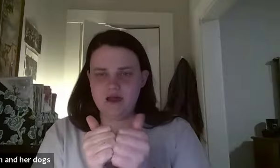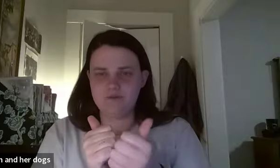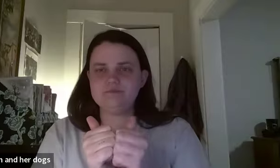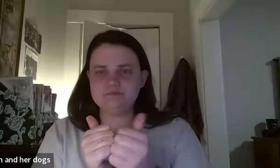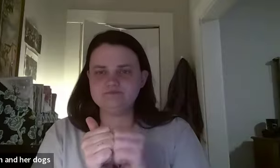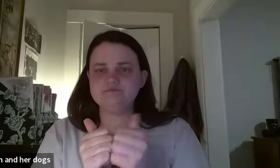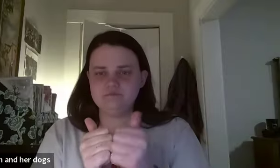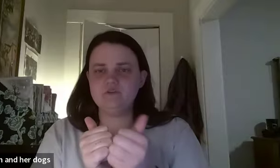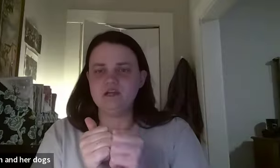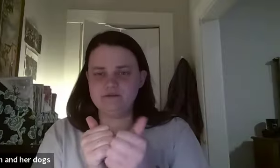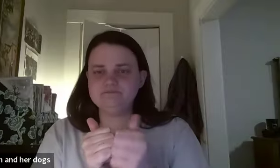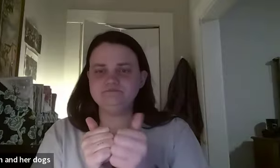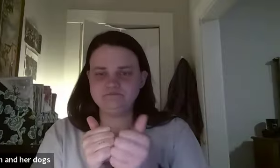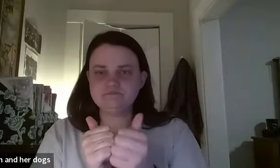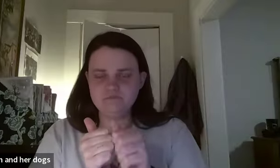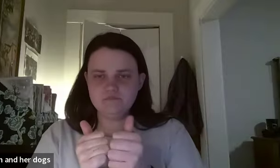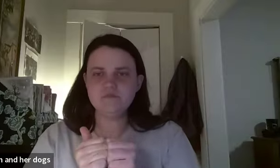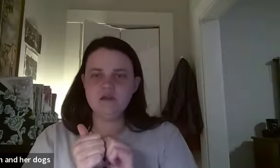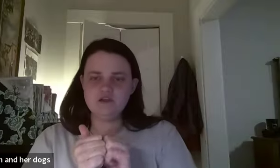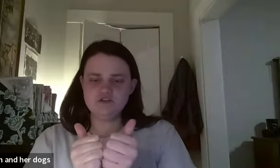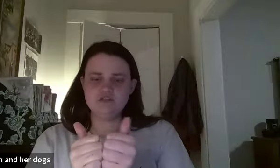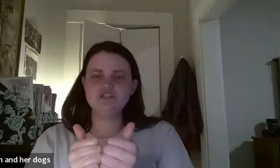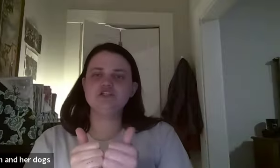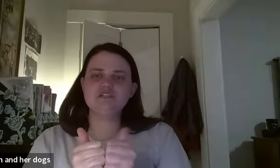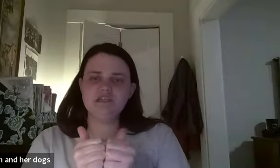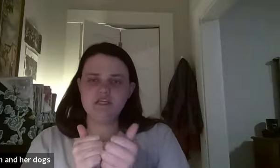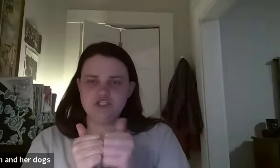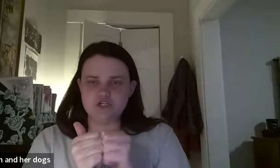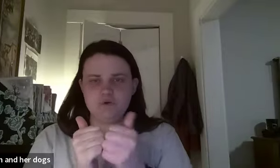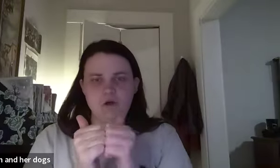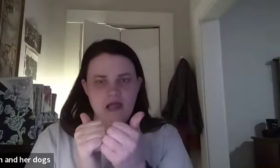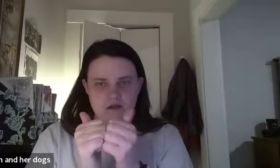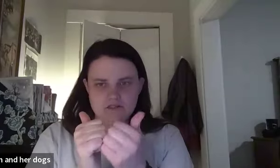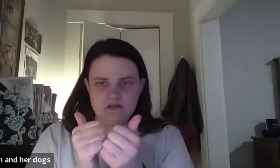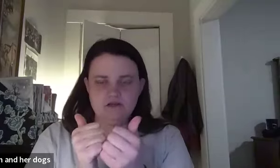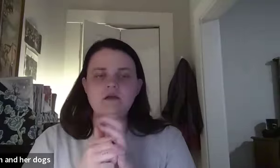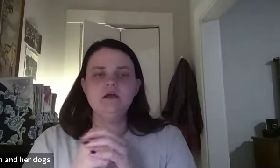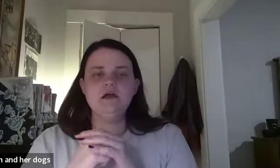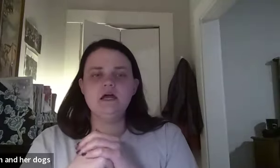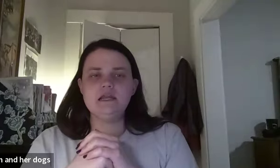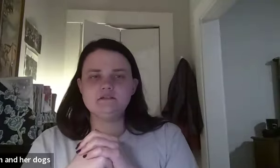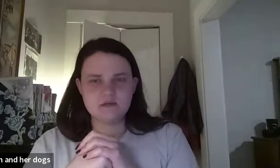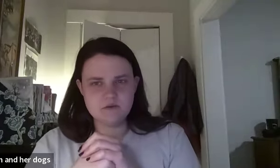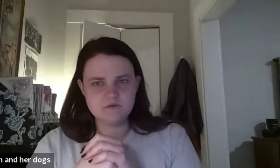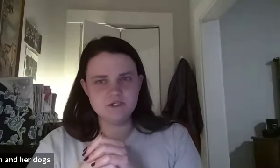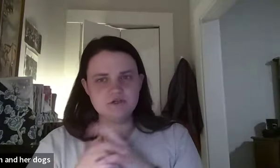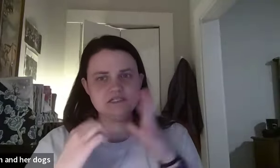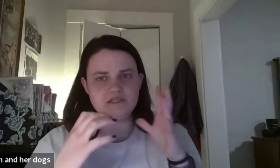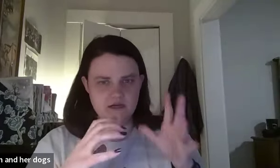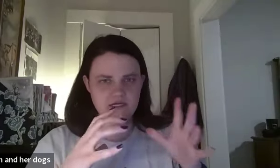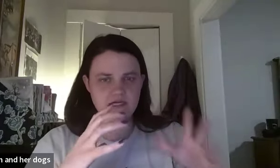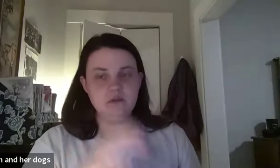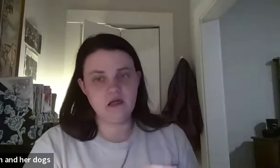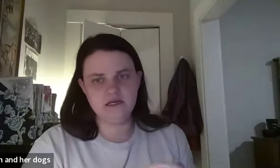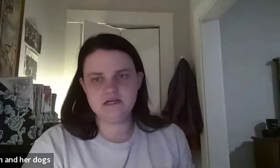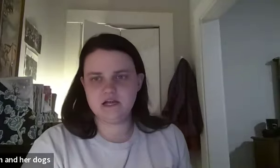How. Okay. So this is just the general how sign. Now, sometimes when you're signing and applying it in